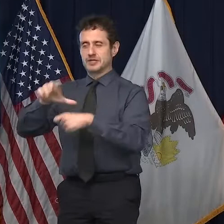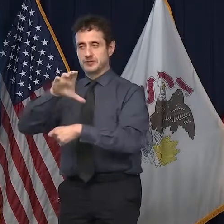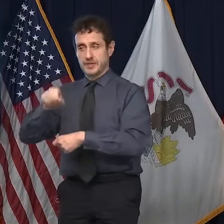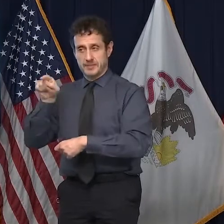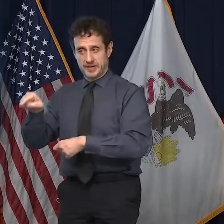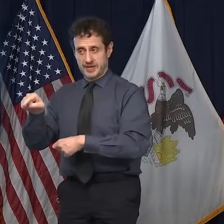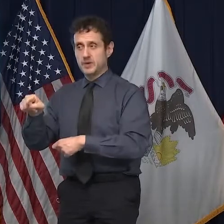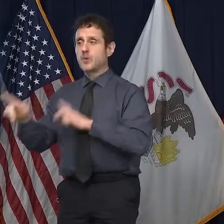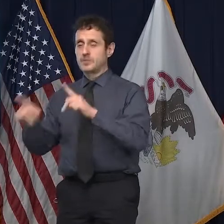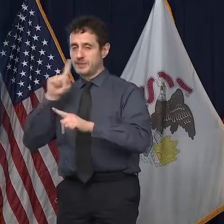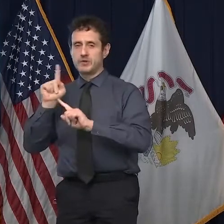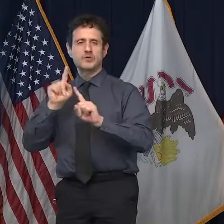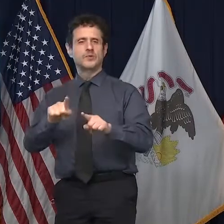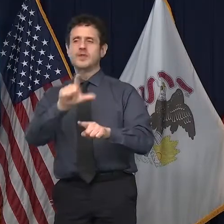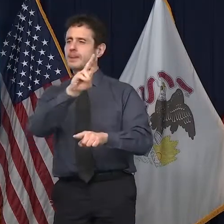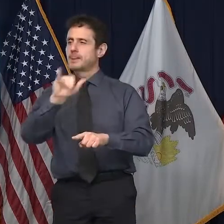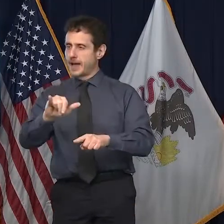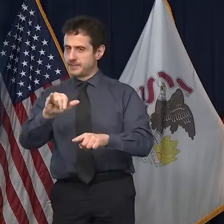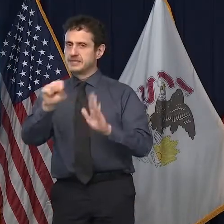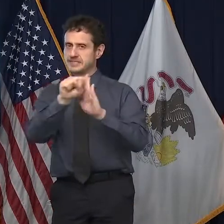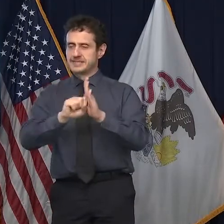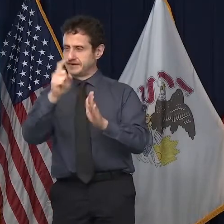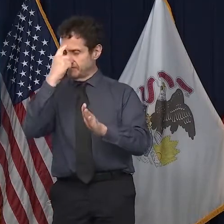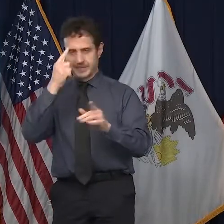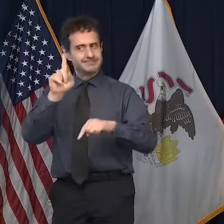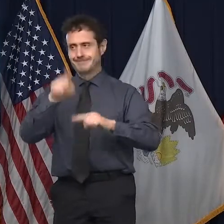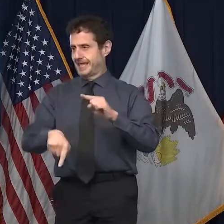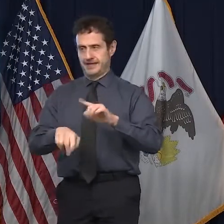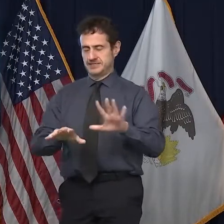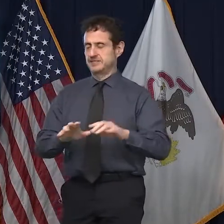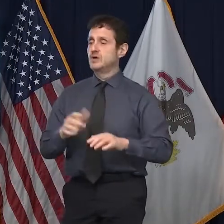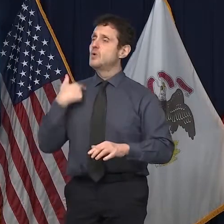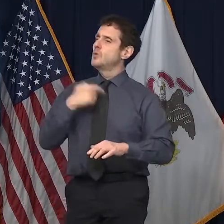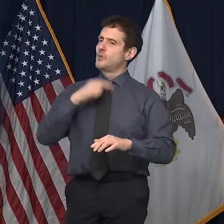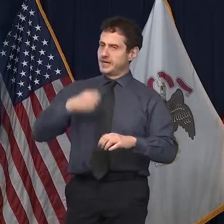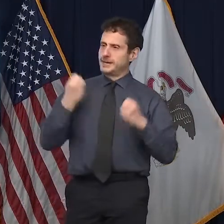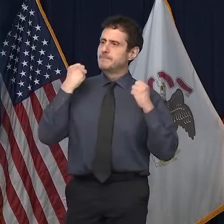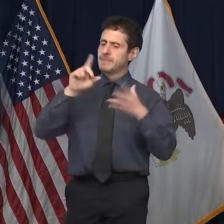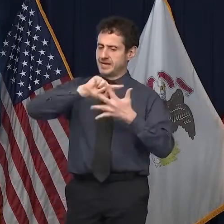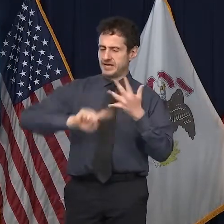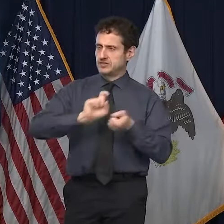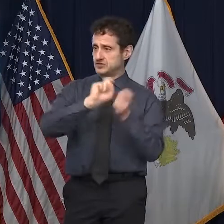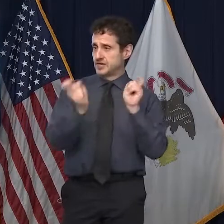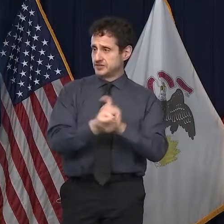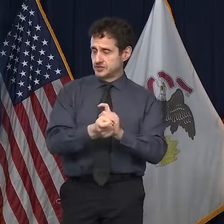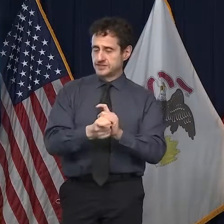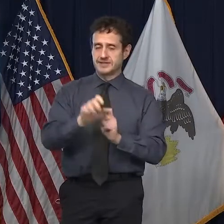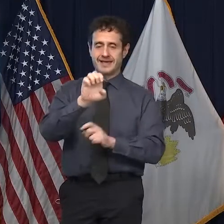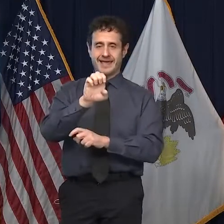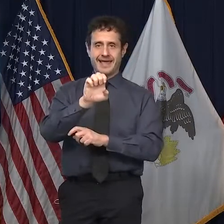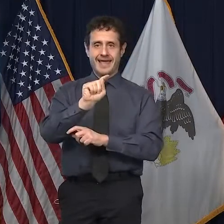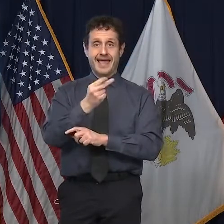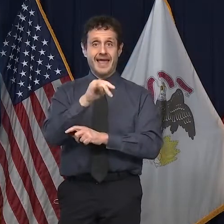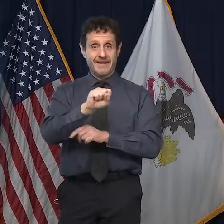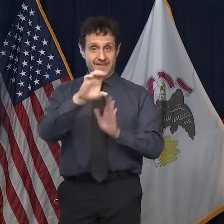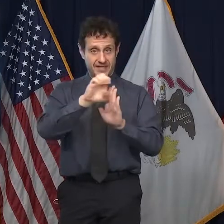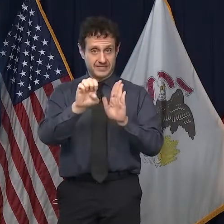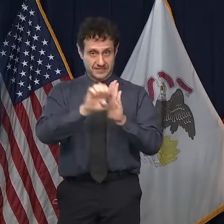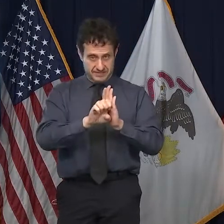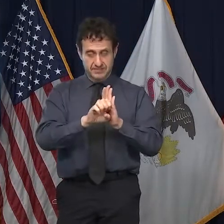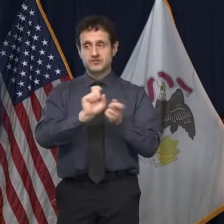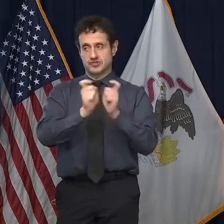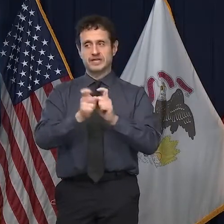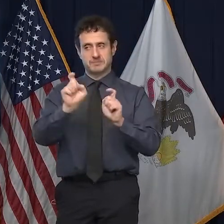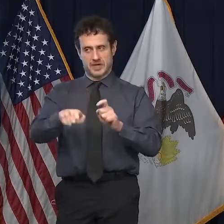who are lobbying state government. We need a lot of change. There's no doubt we need ethics reform. I've been fighting for that. As you know, we had a